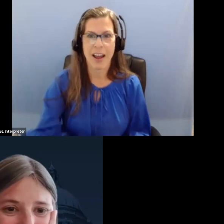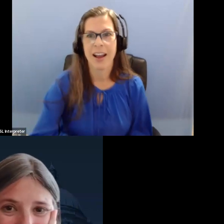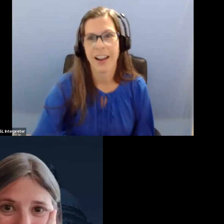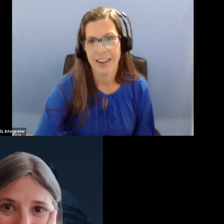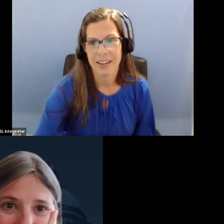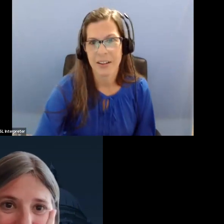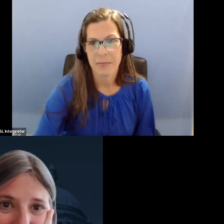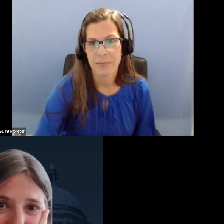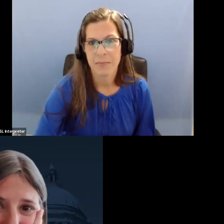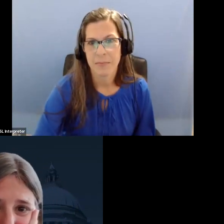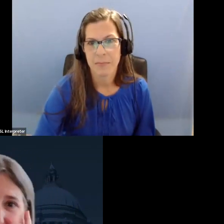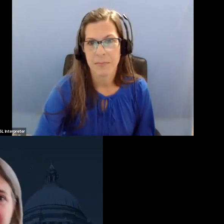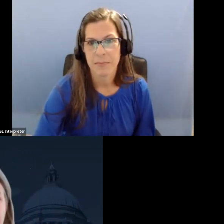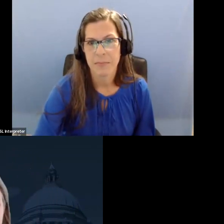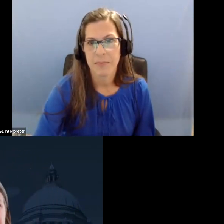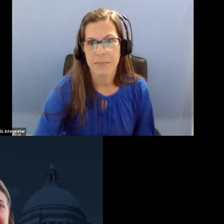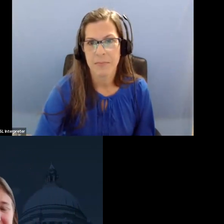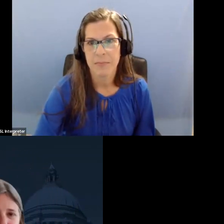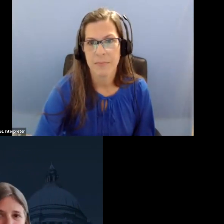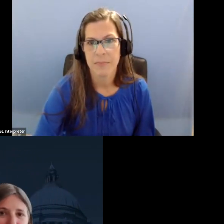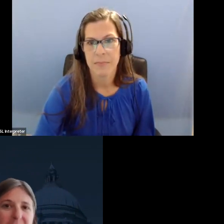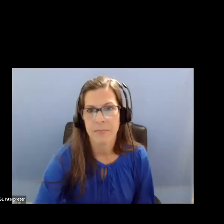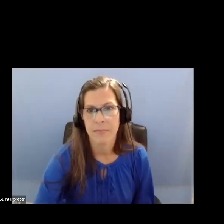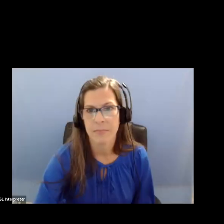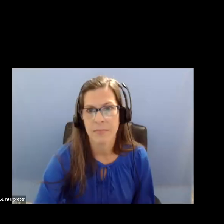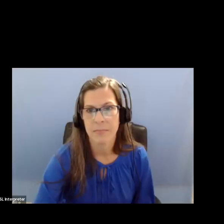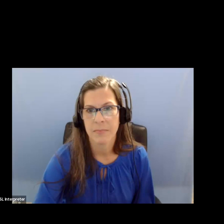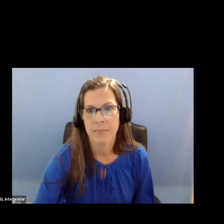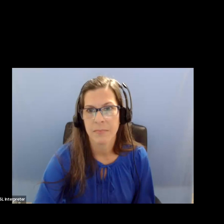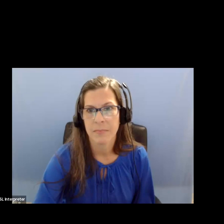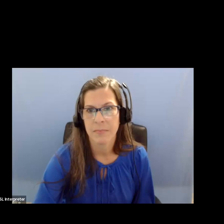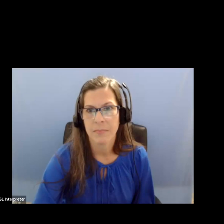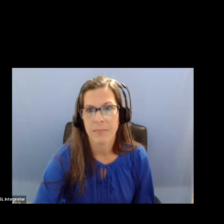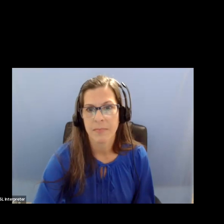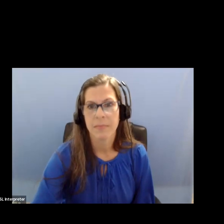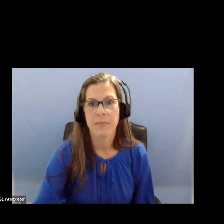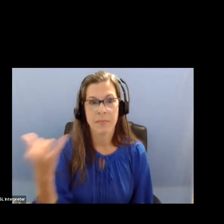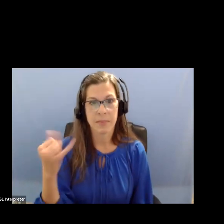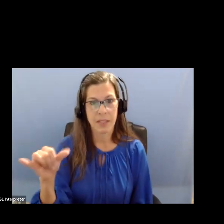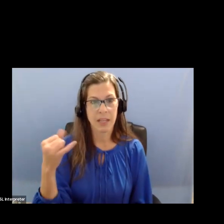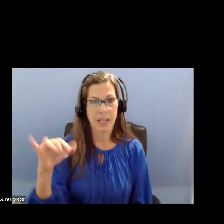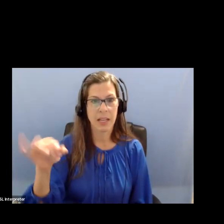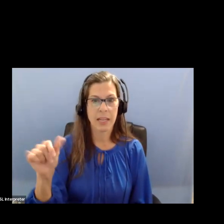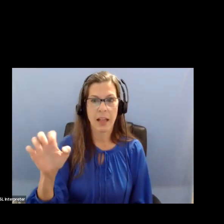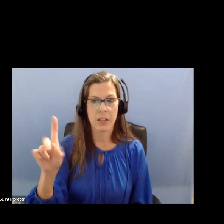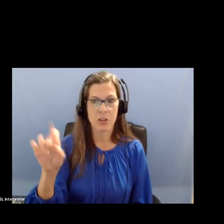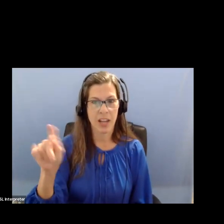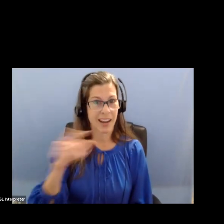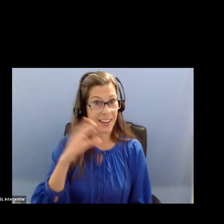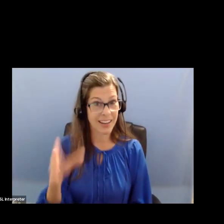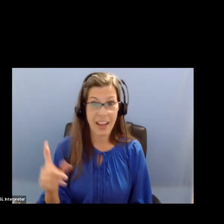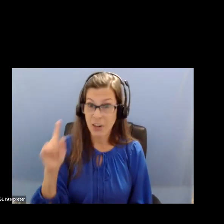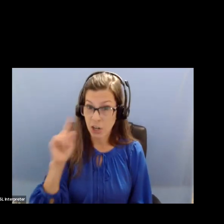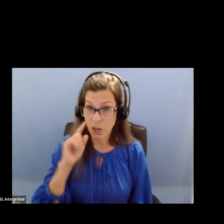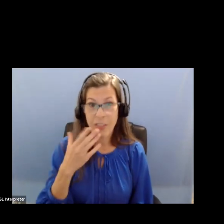That's 30 Rock. Yeah, that's a good one. And Yellow Jackets, I've never heard of, so I'll have to look into that. Thank you, Amber. Dr.